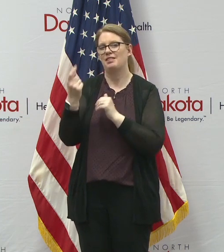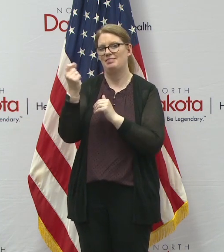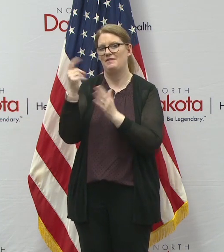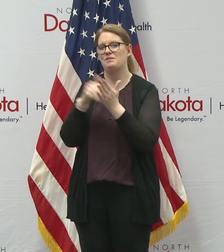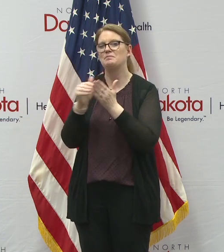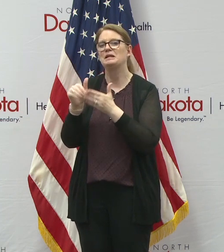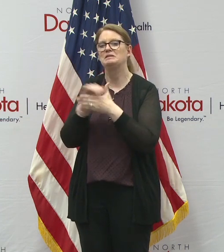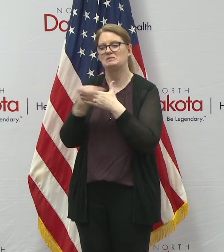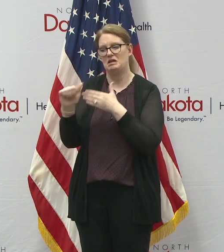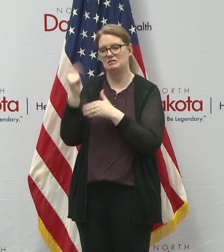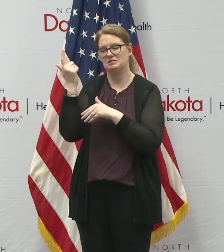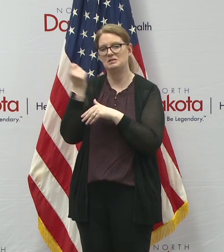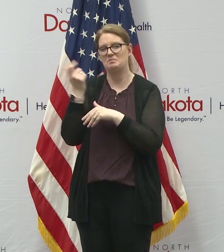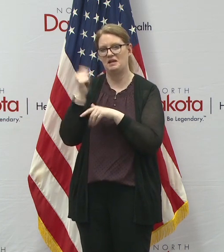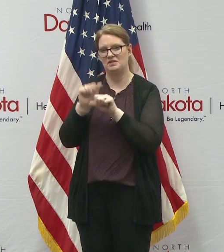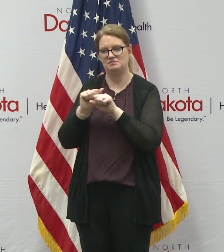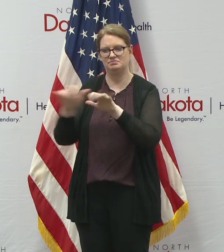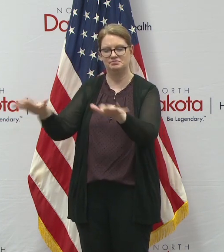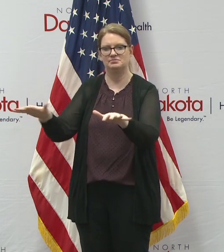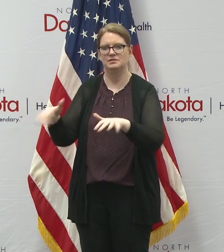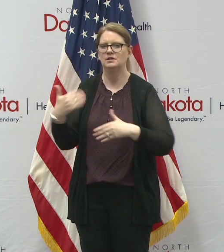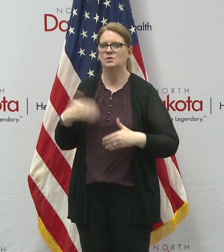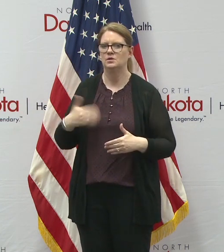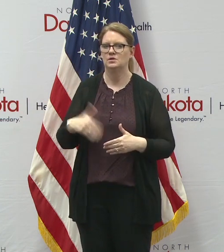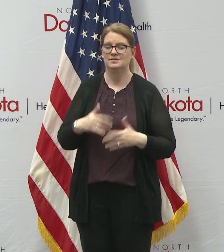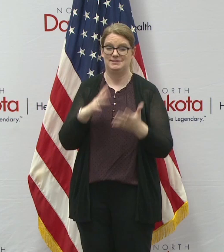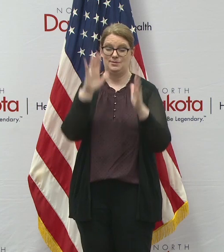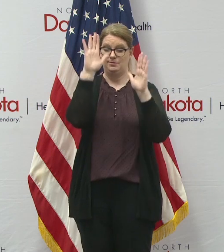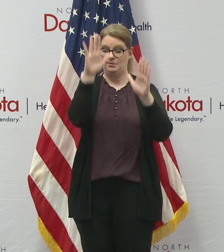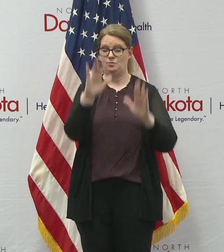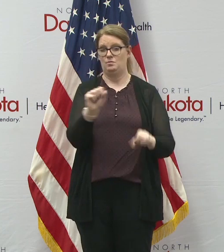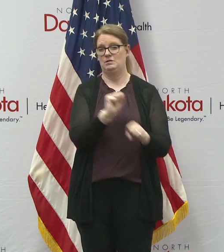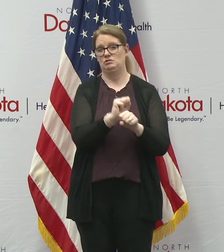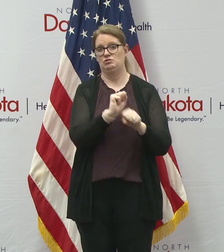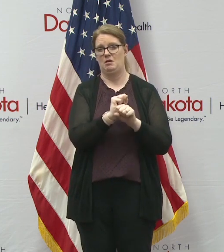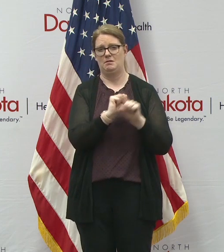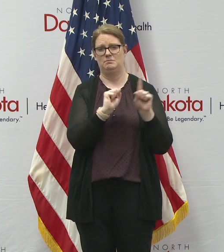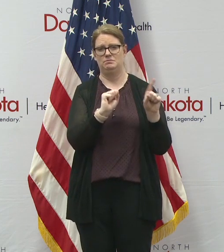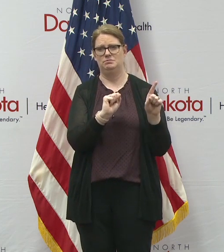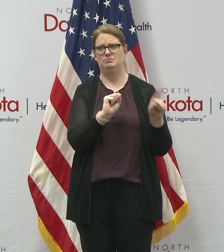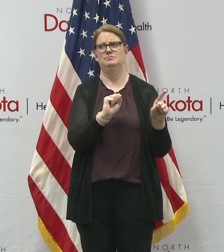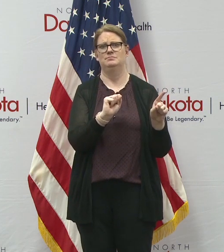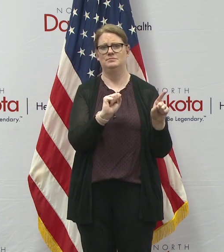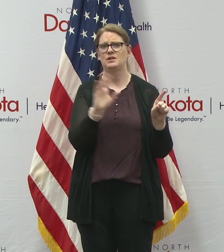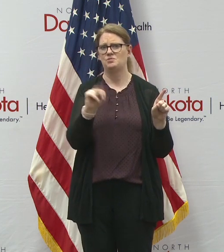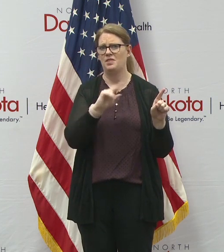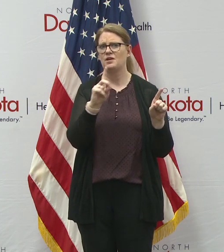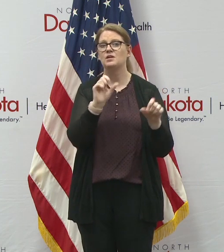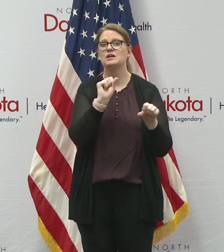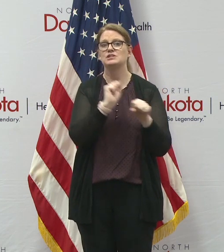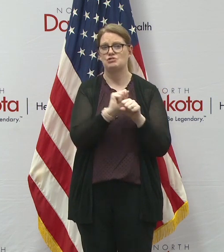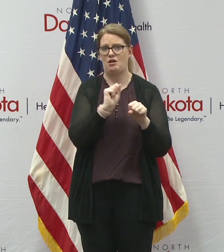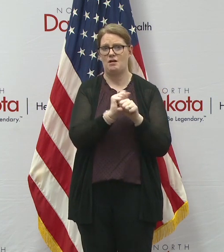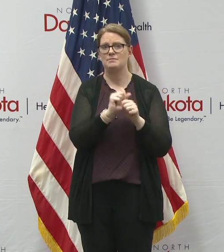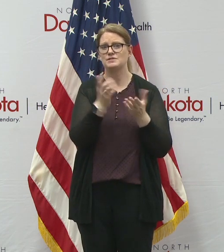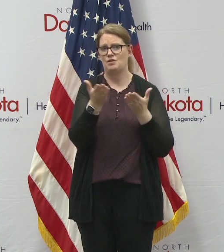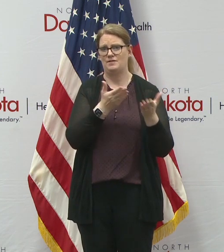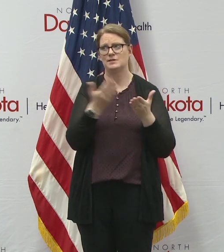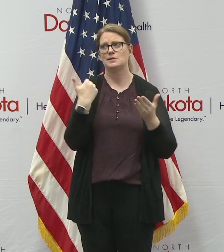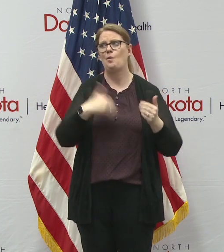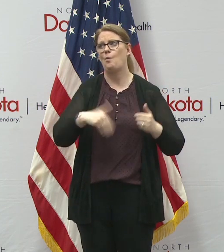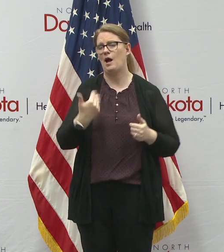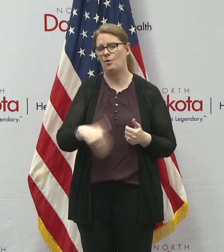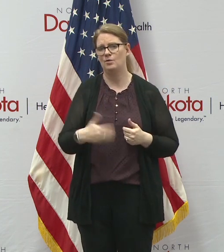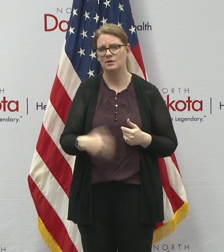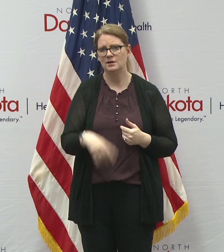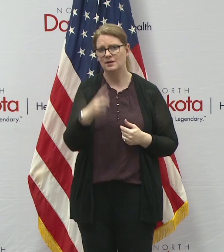unemployment benefits going out. So great job to the team over at the North Dakota Jobs Service, which is the